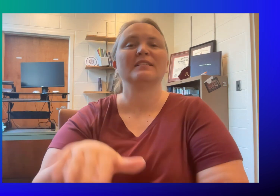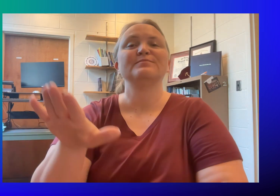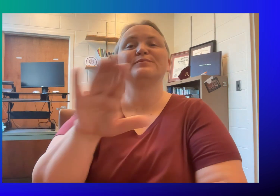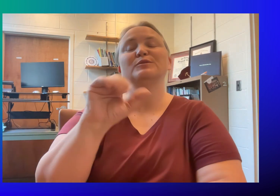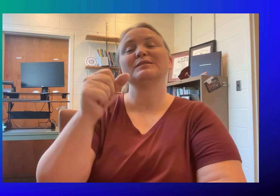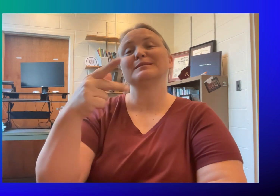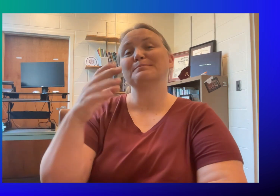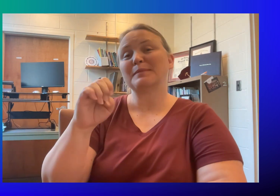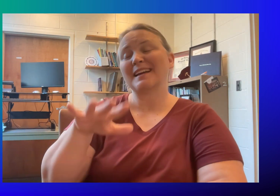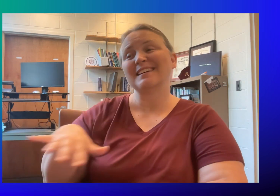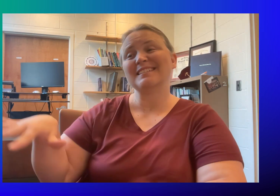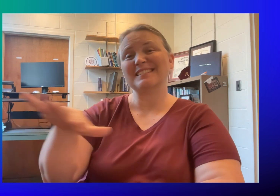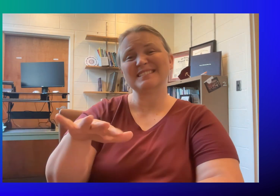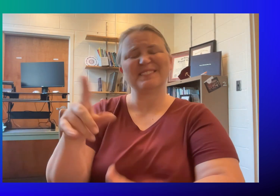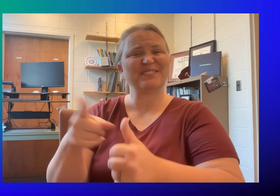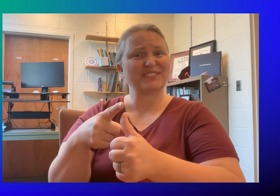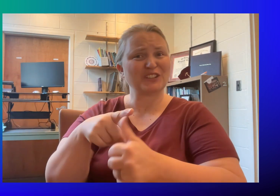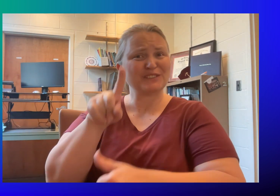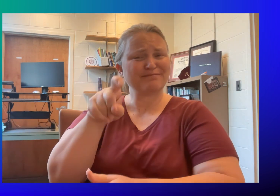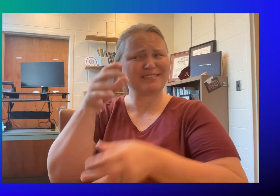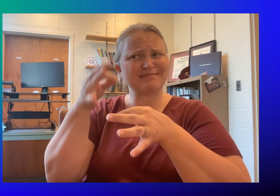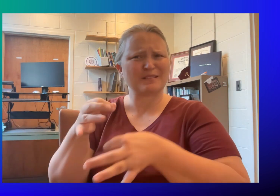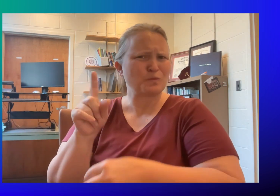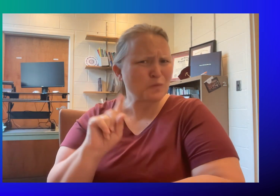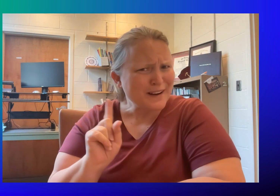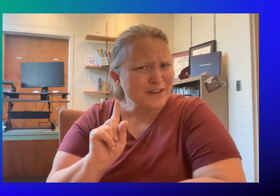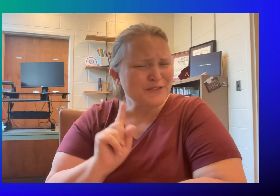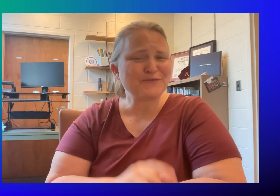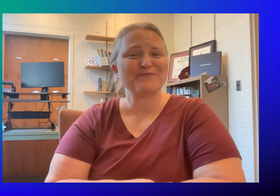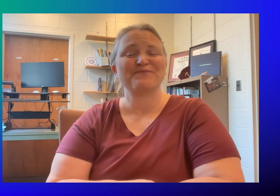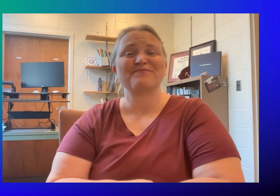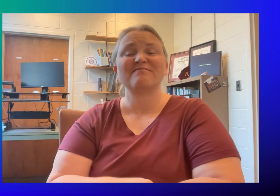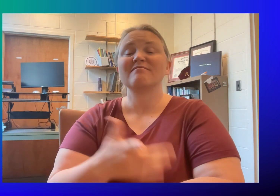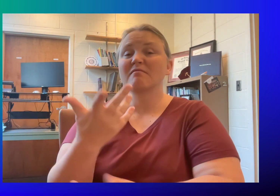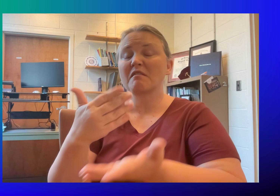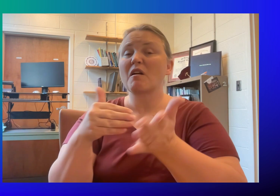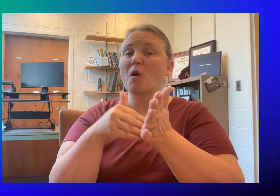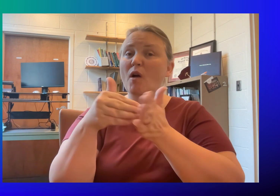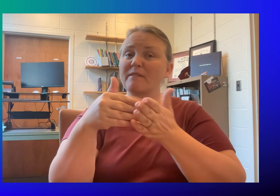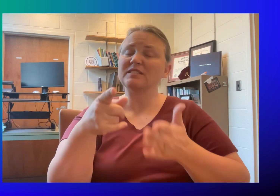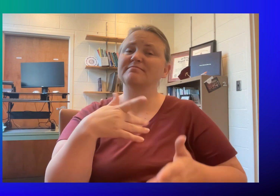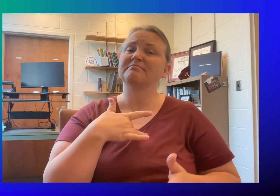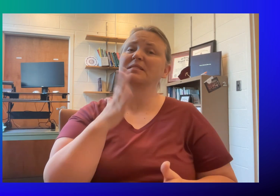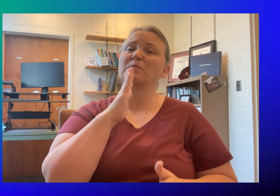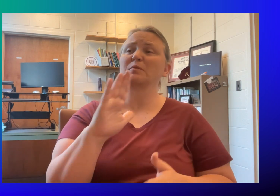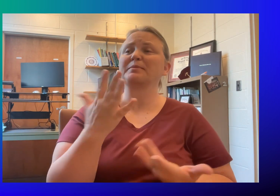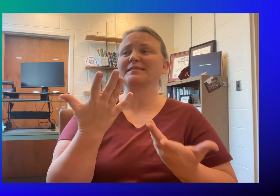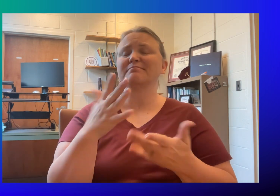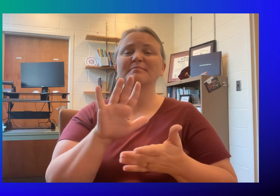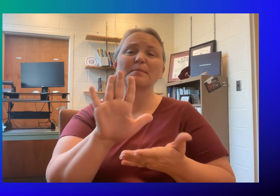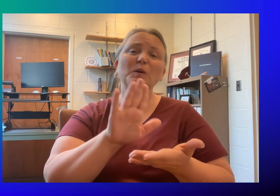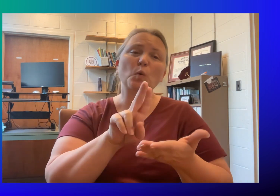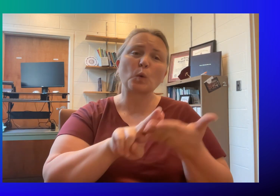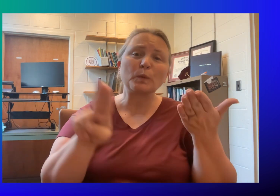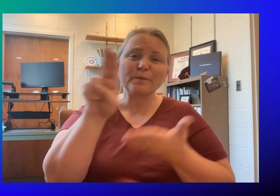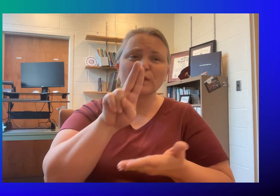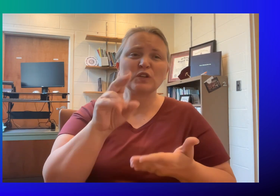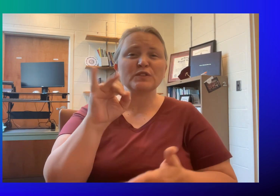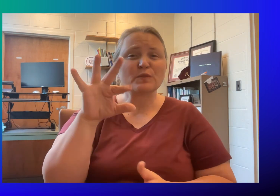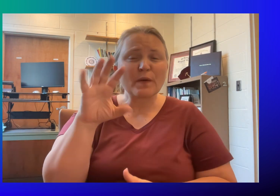First, you need to set up your space. And before you set it up, you have to decide where you're going to work. Often that's going to be either your office on campus or it